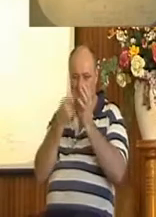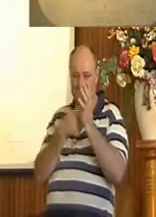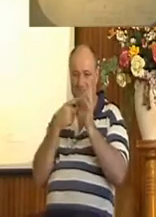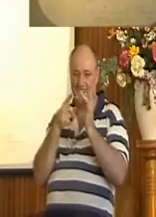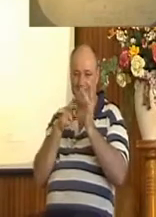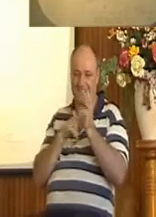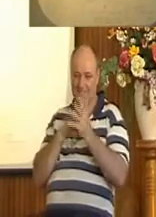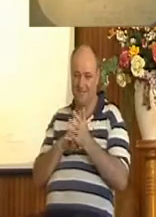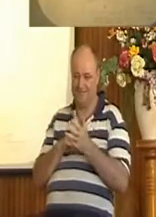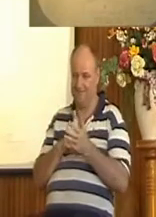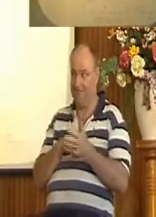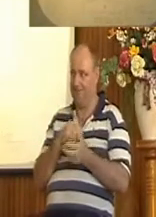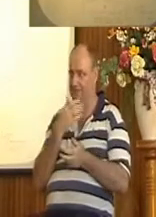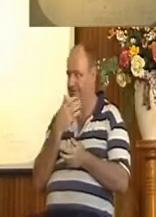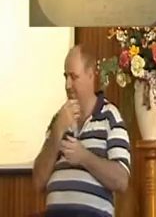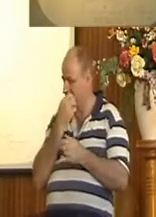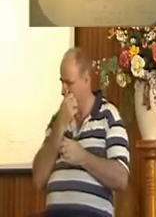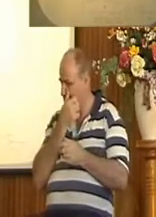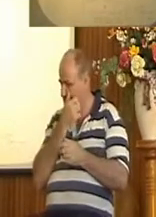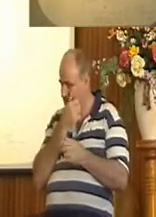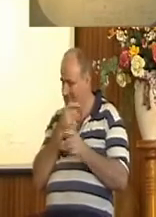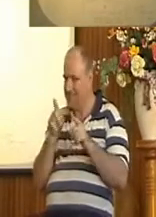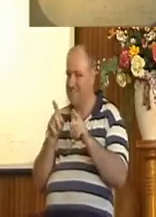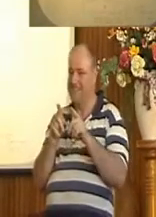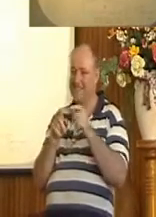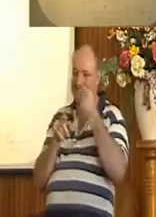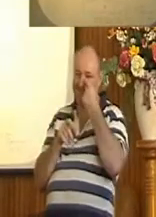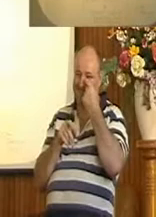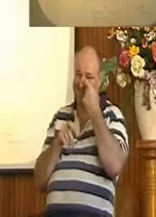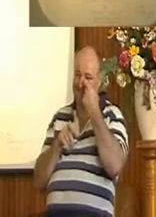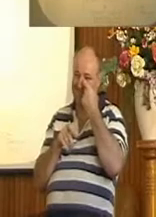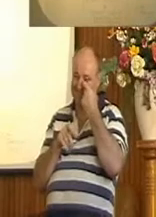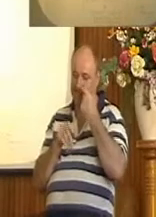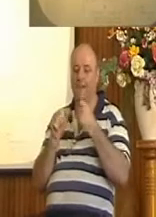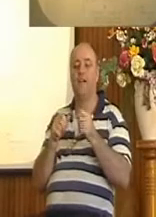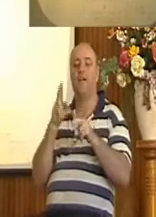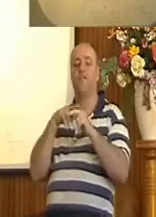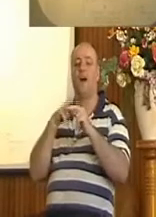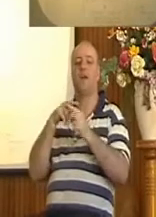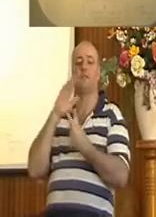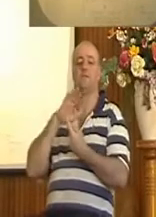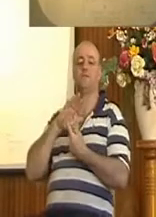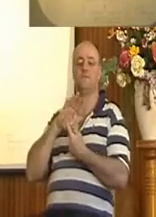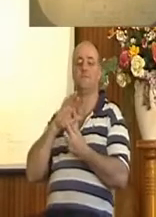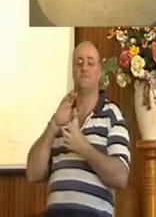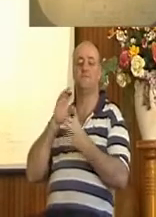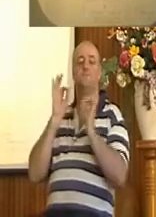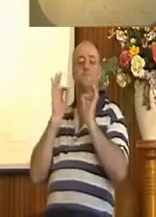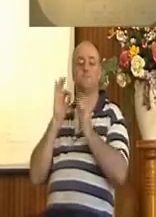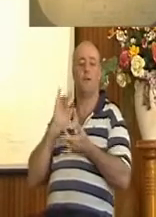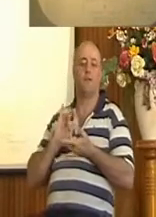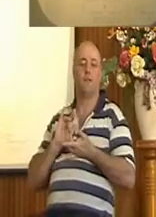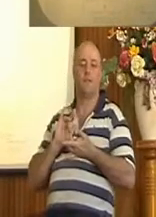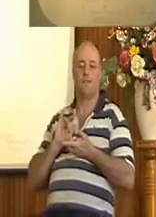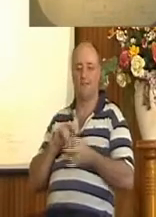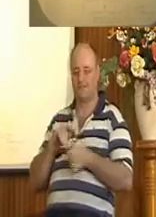Same word, you see, he just pronounced it differently. It means you haven't got the brains of a bandicoot.